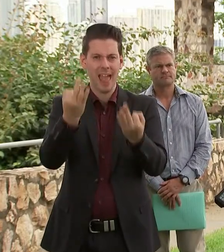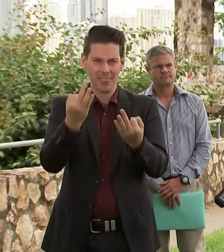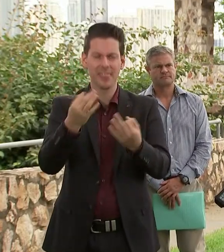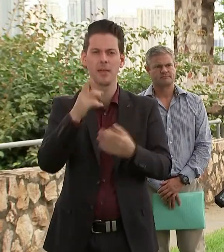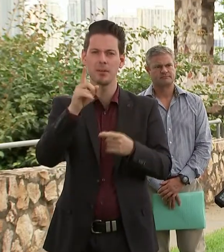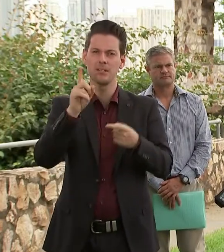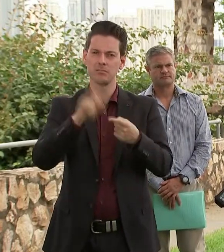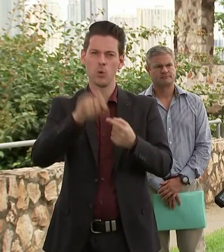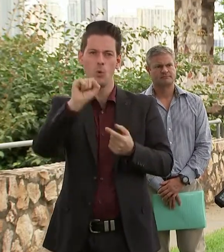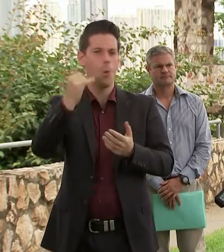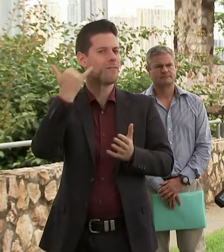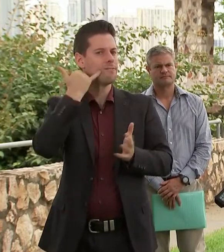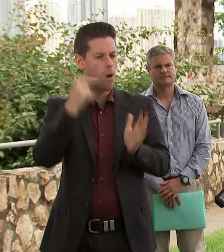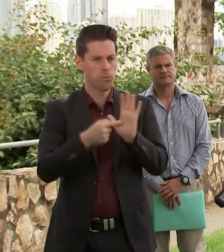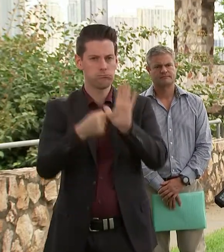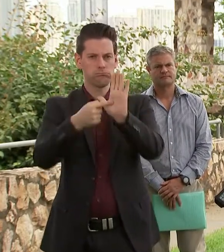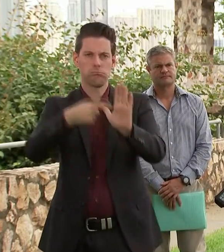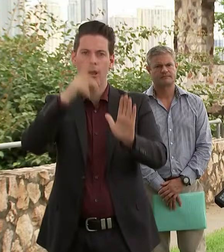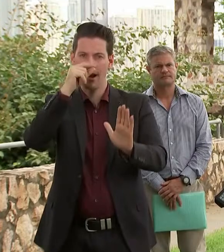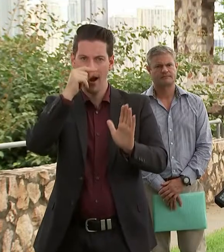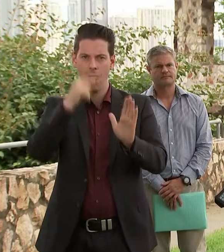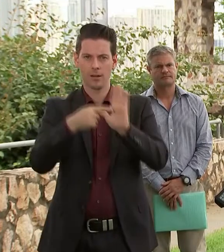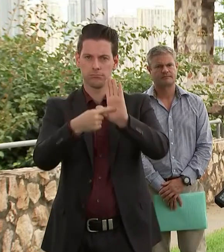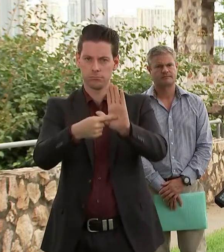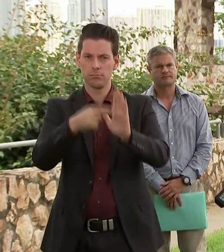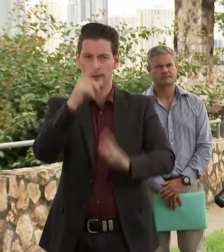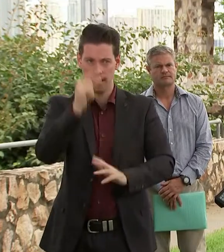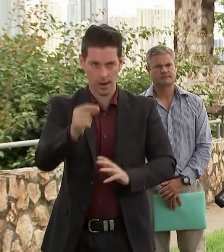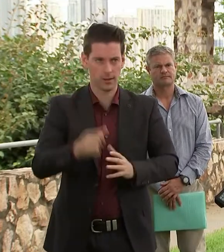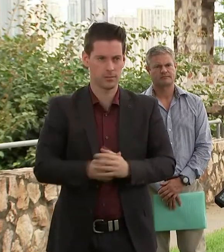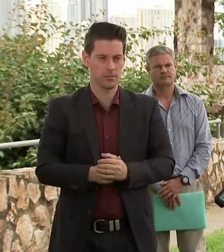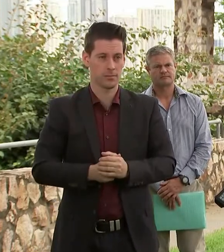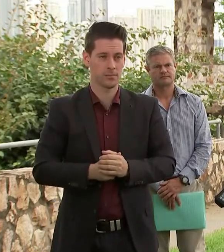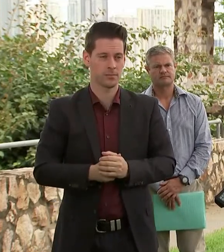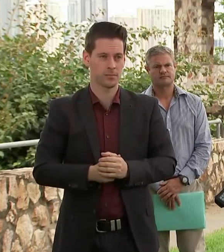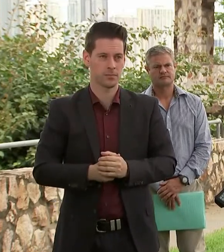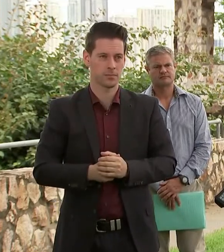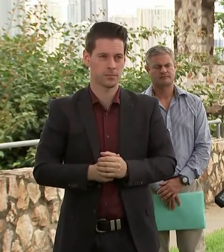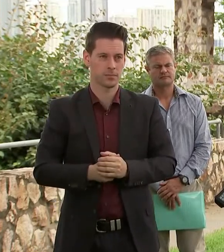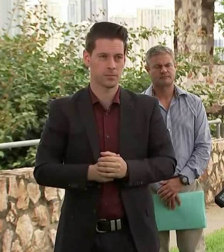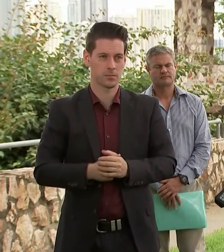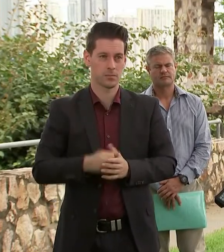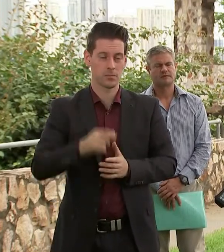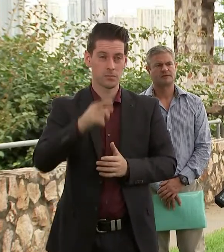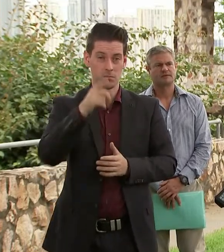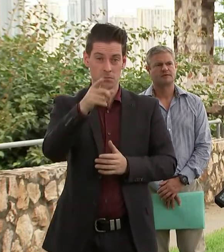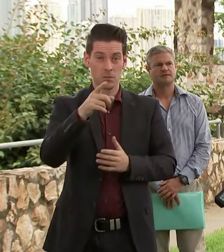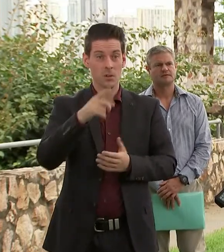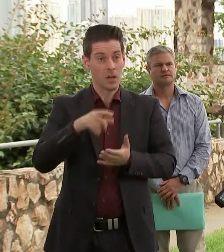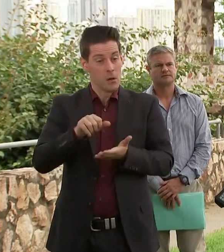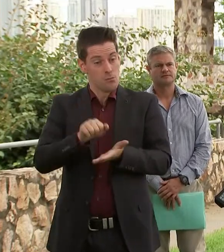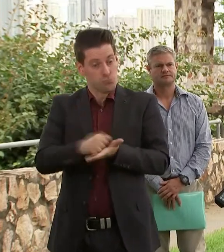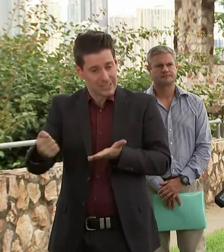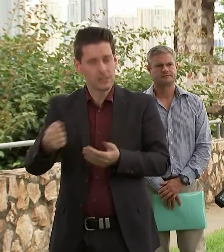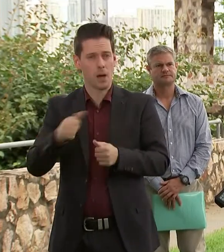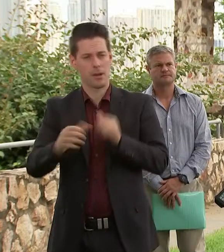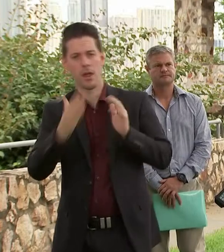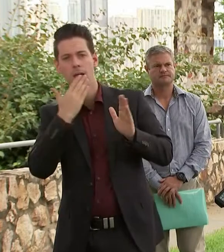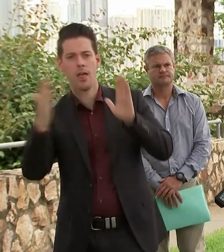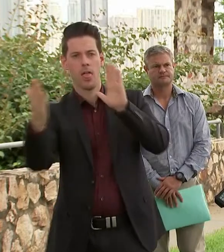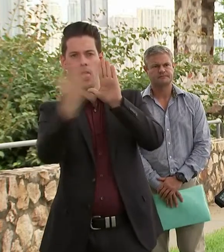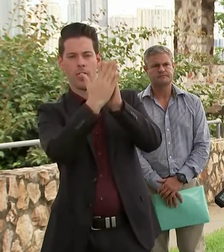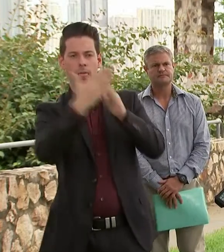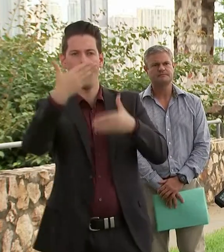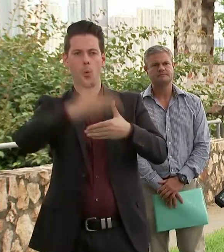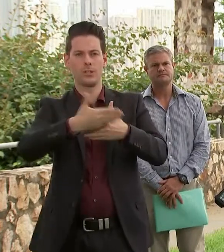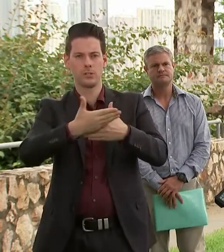it's, on your phone as you're going through. And when you do get the opportunity to print it, please do, put it up on the dashboard or